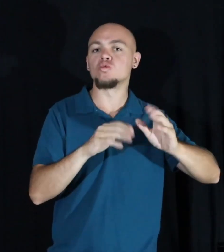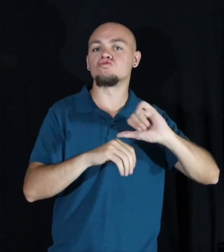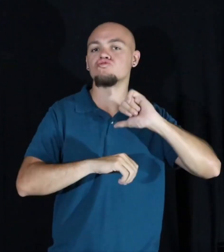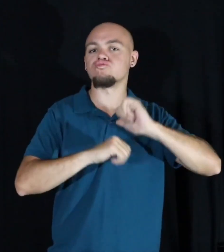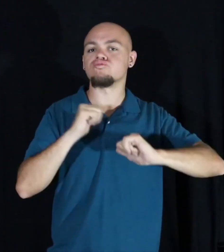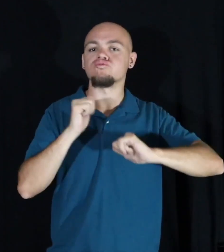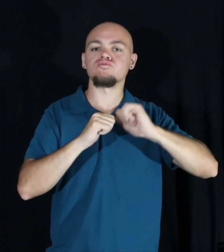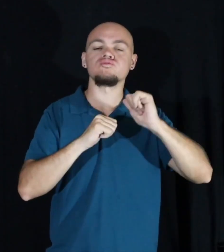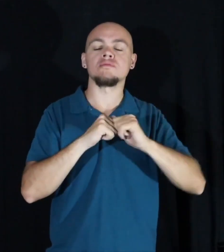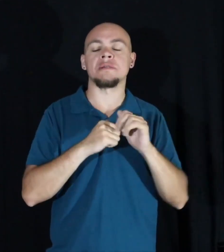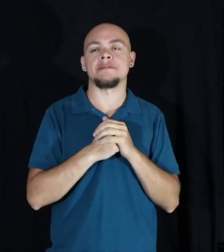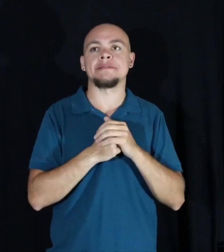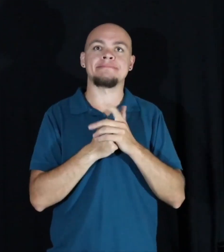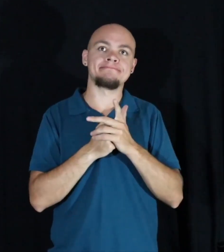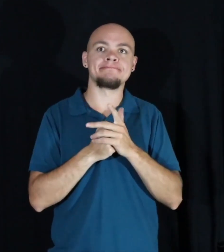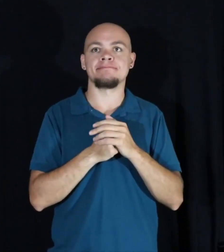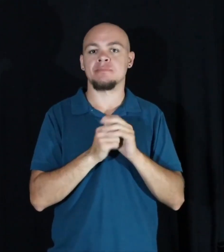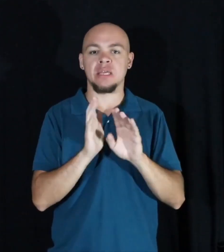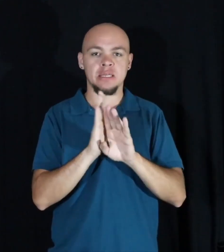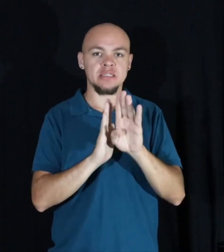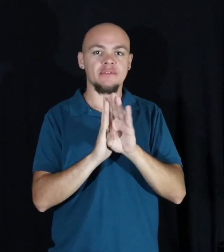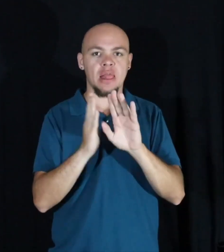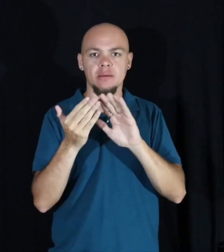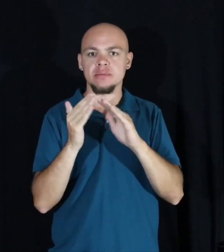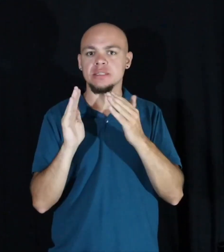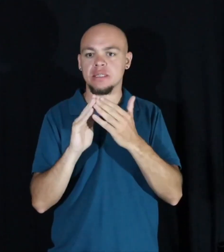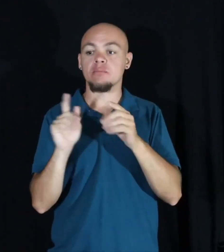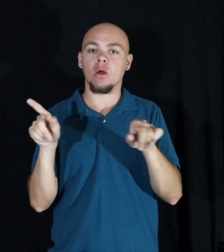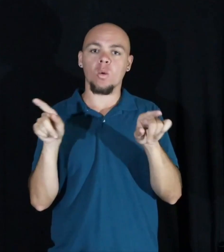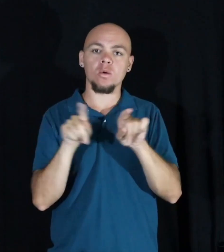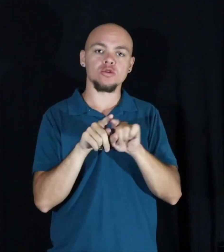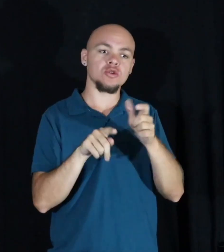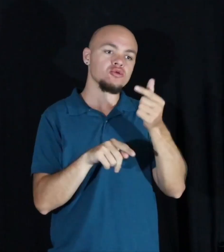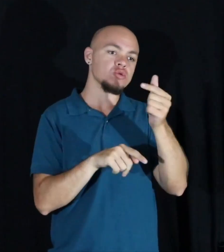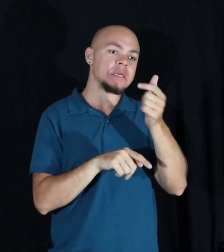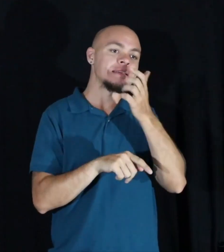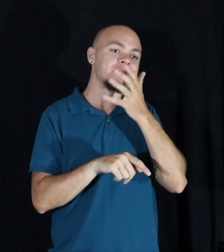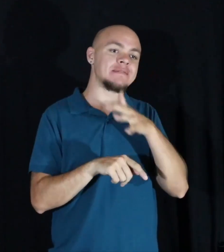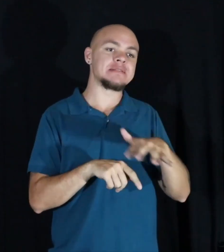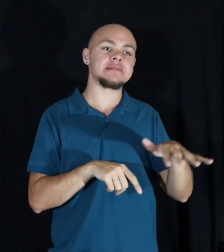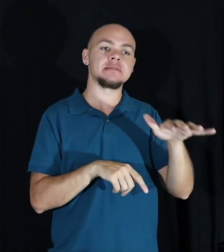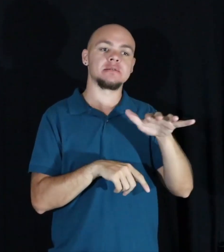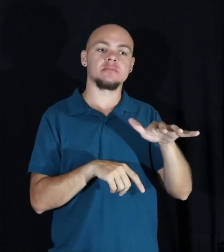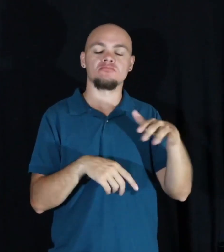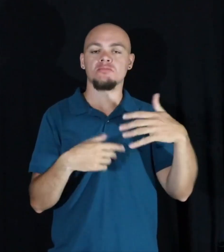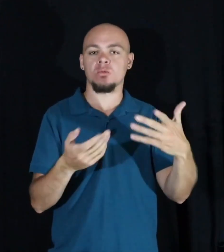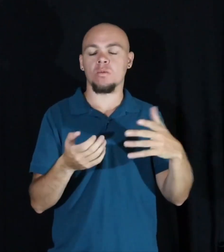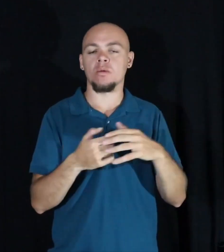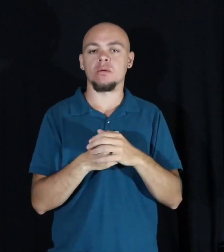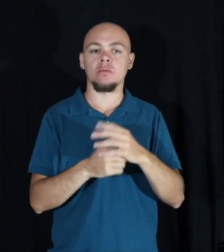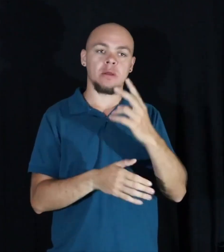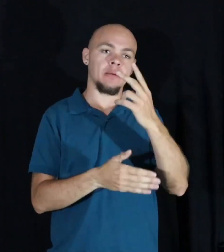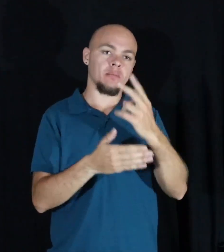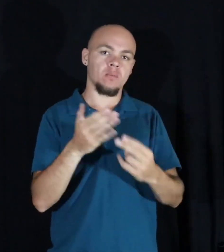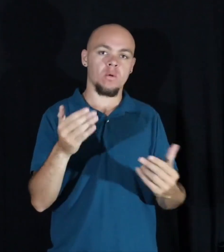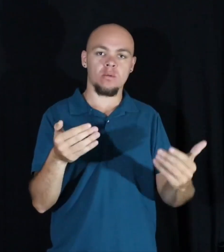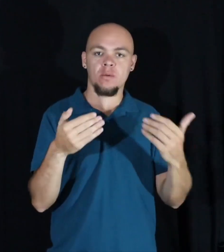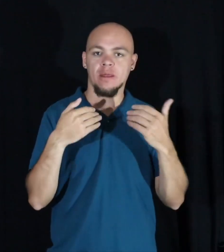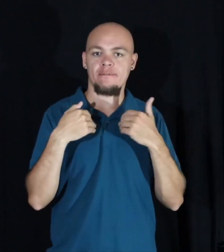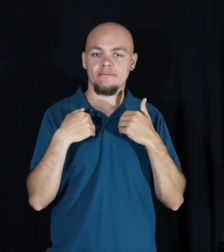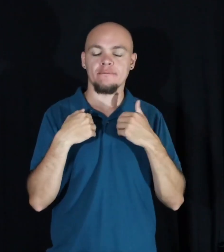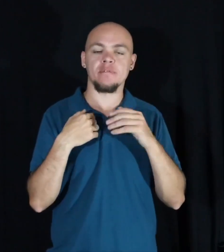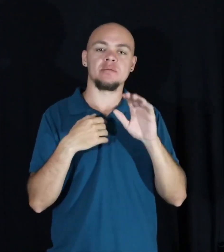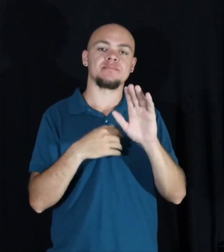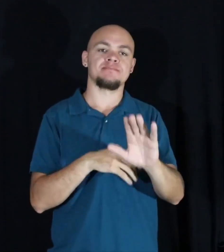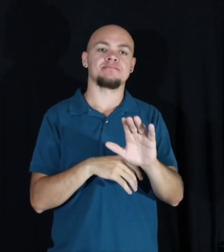these developed cities as well as those greenfield areas. So we have like both of them in the country. And